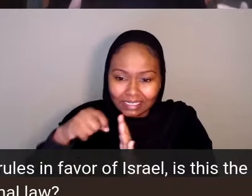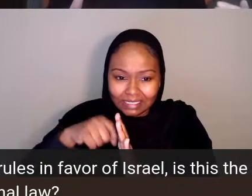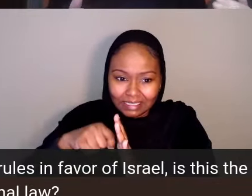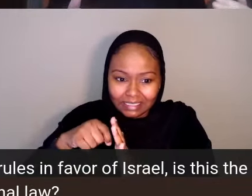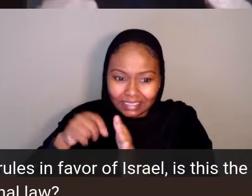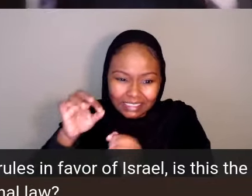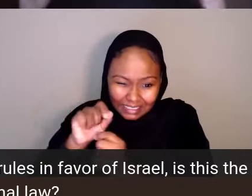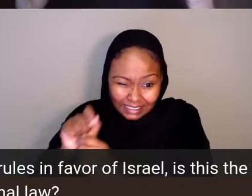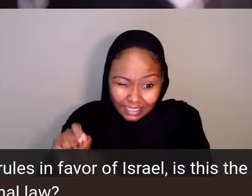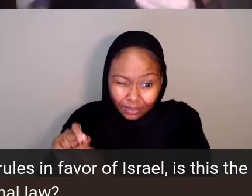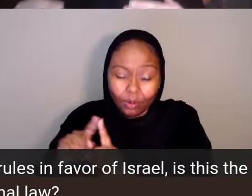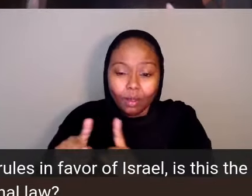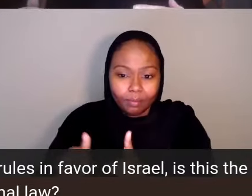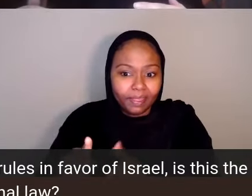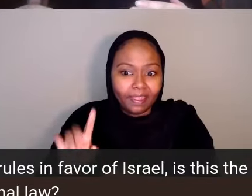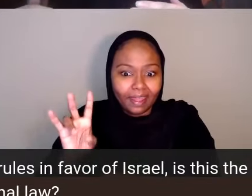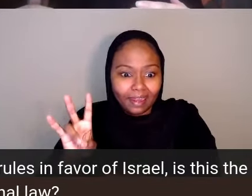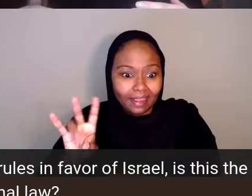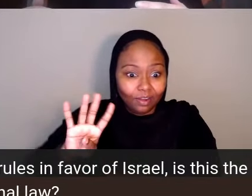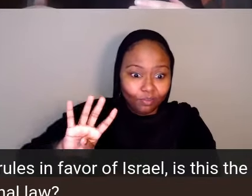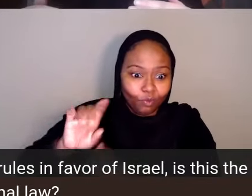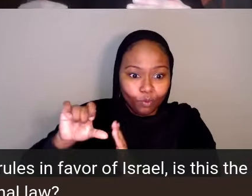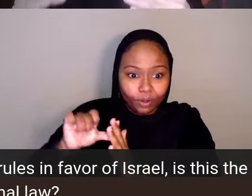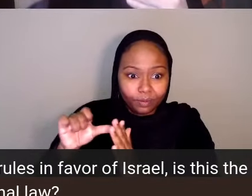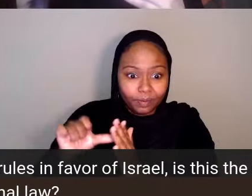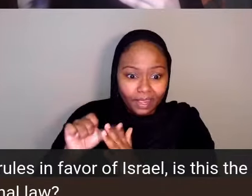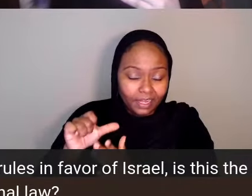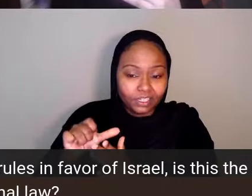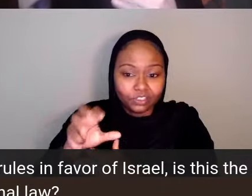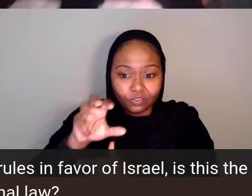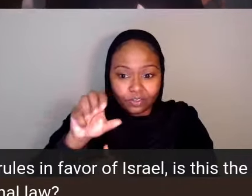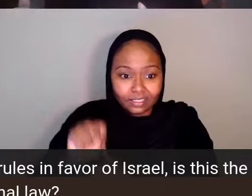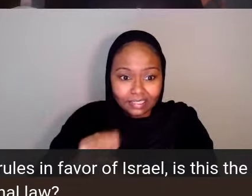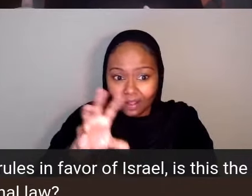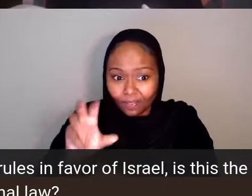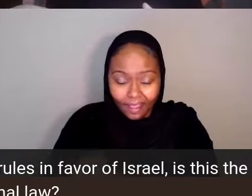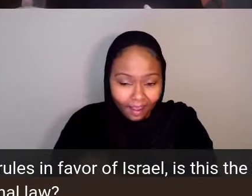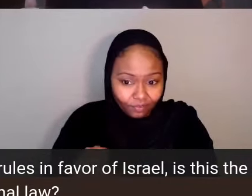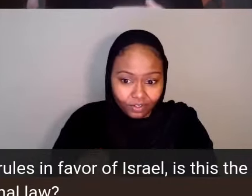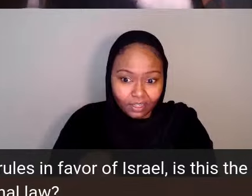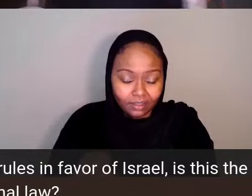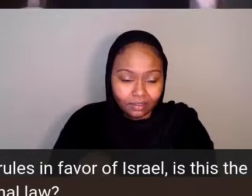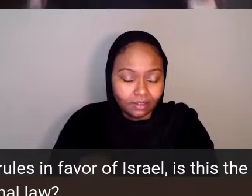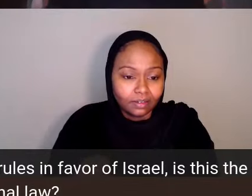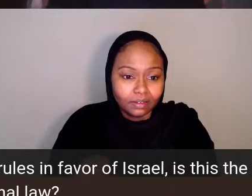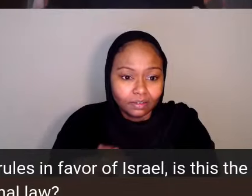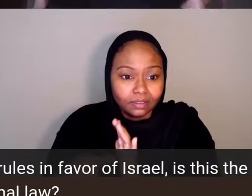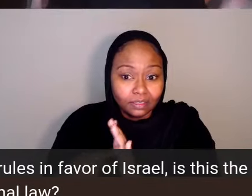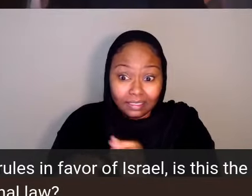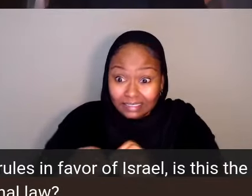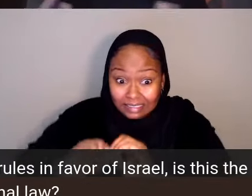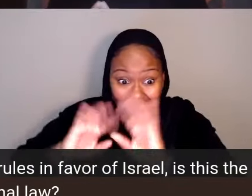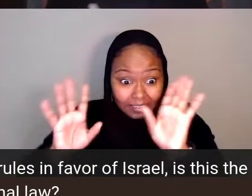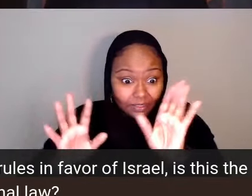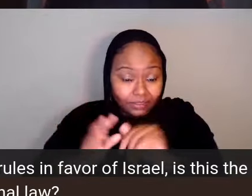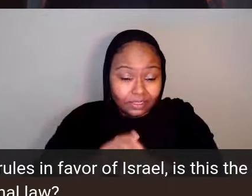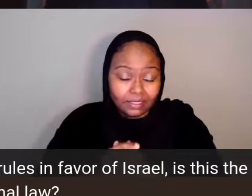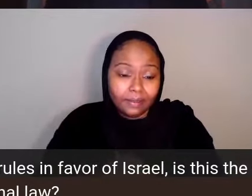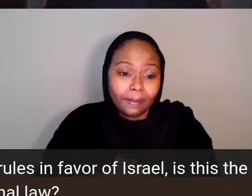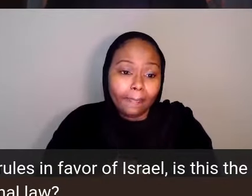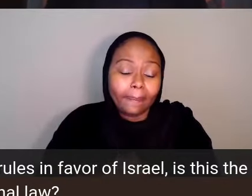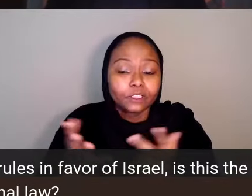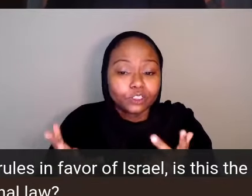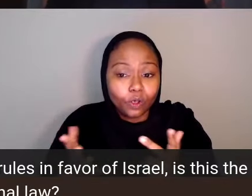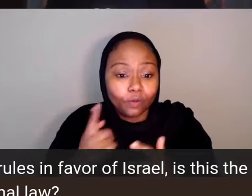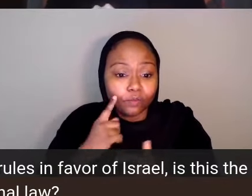plausible case based on existing case law is clearly made. So to the